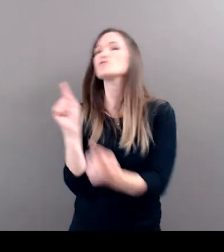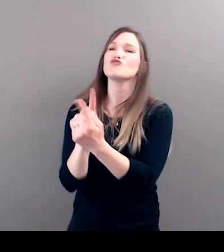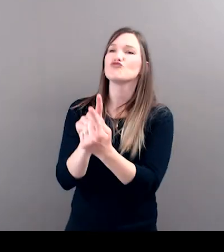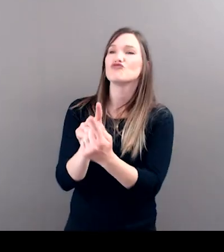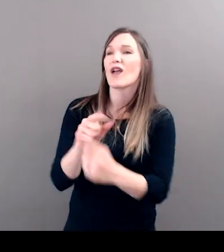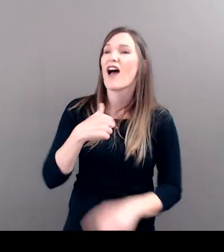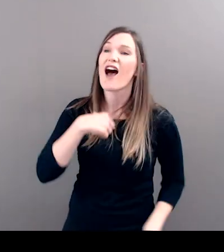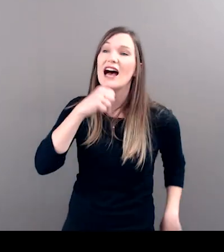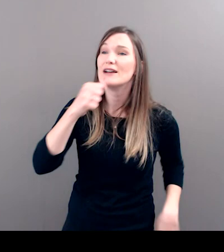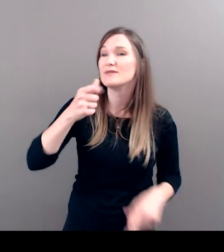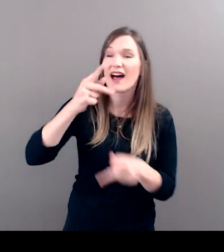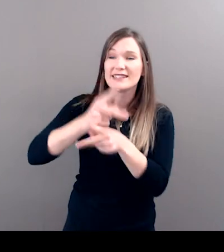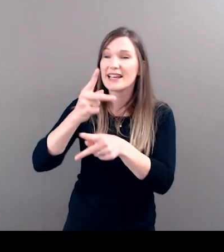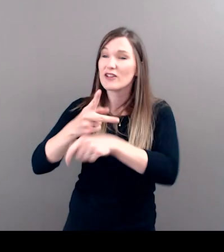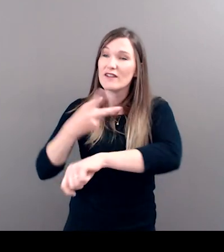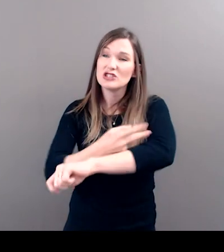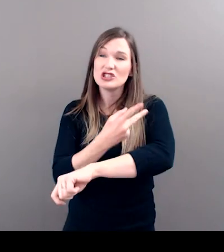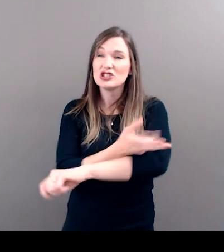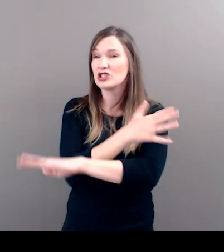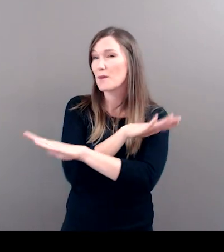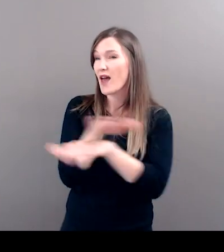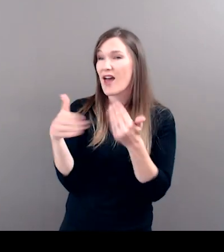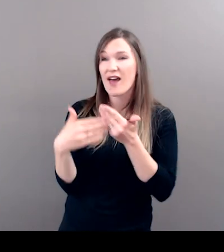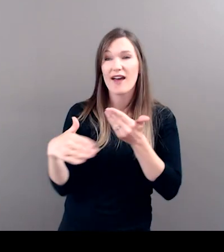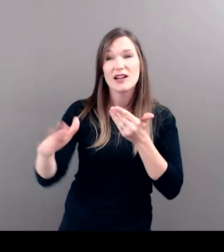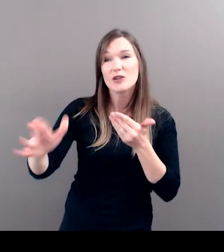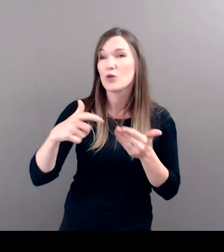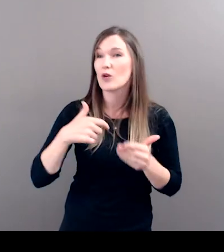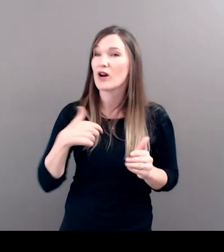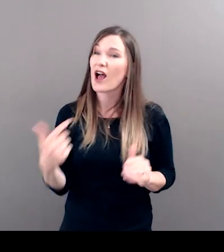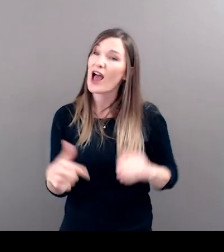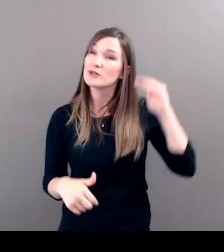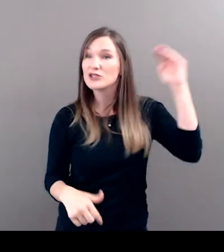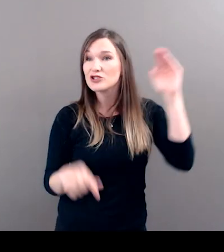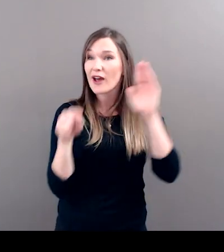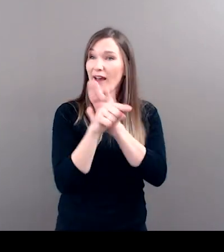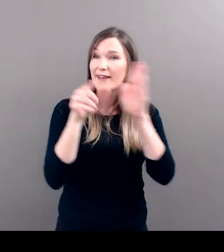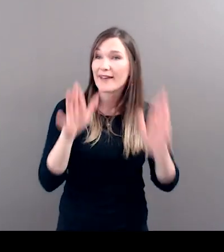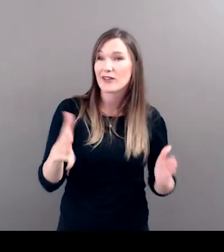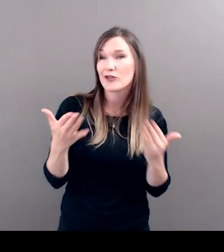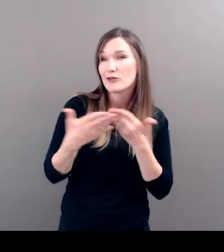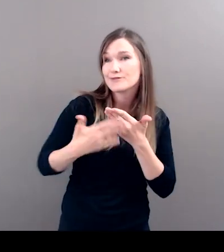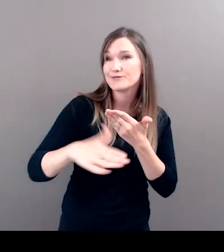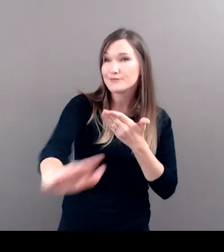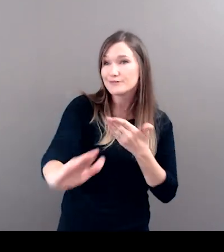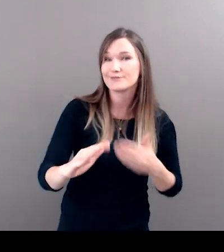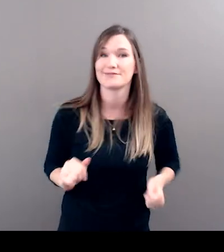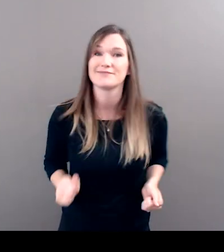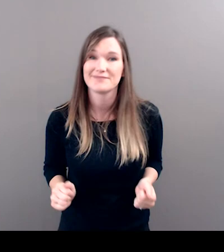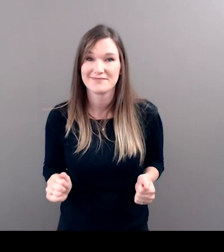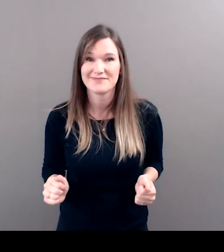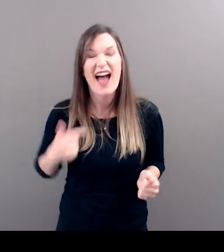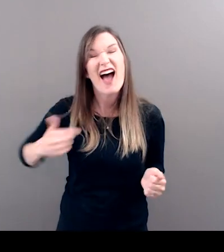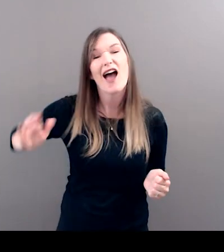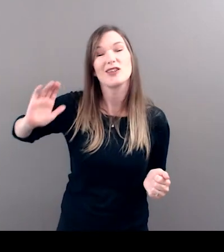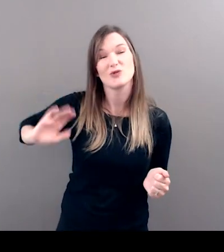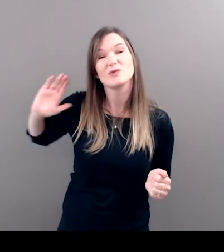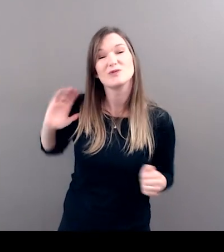sheep. But now I'm ready for that fool right there. So what is your used to